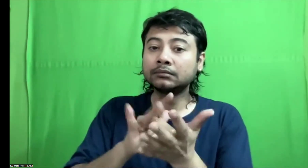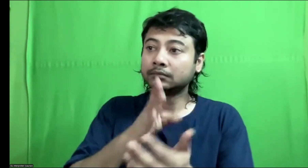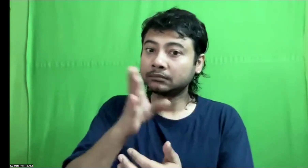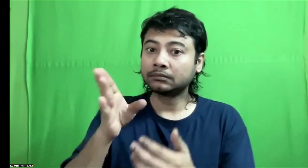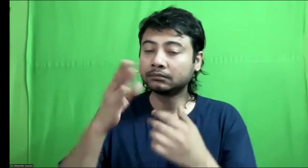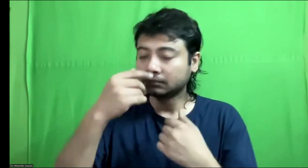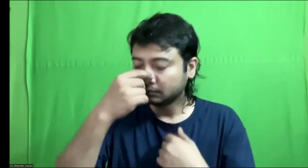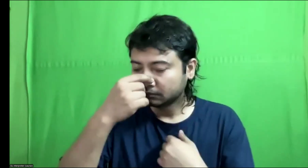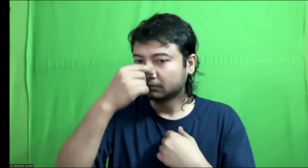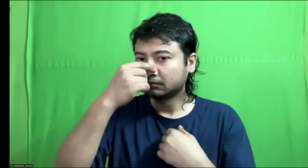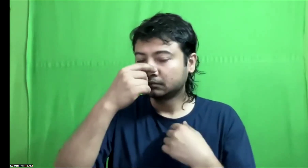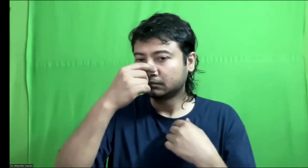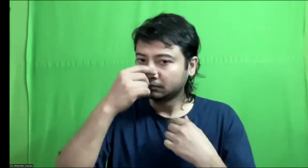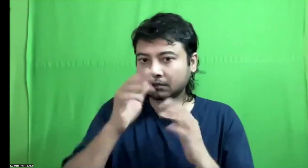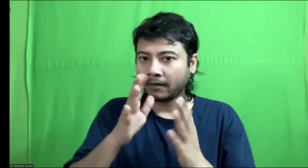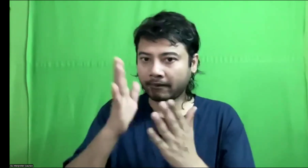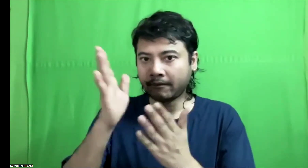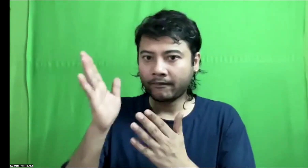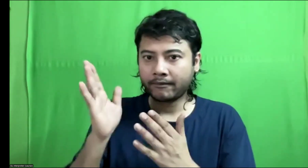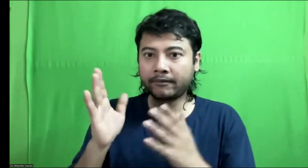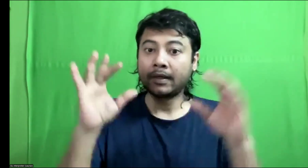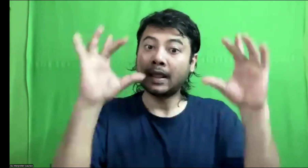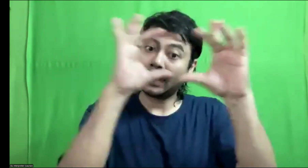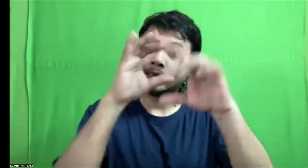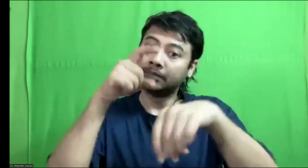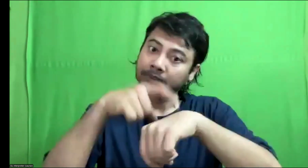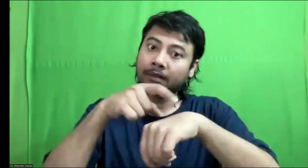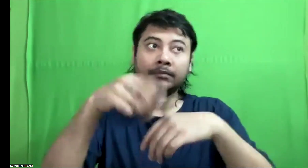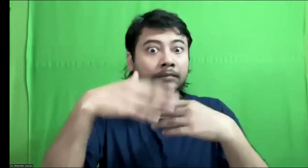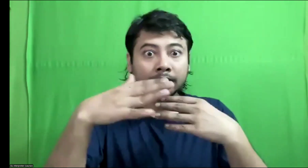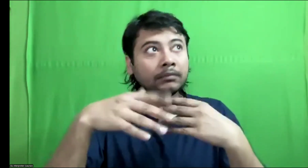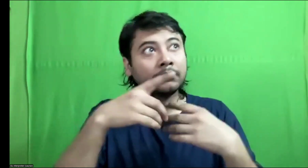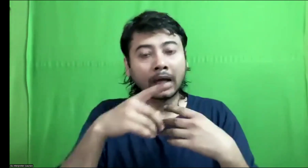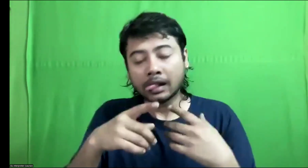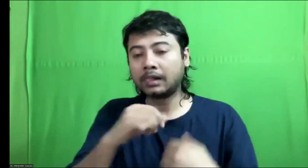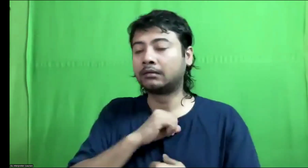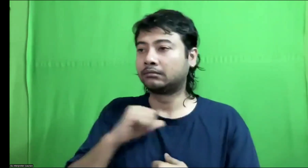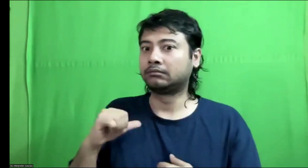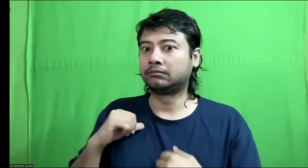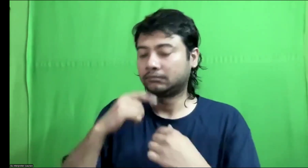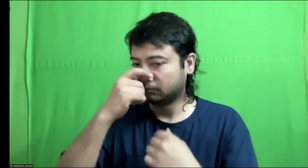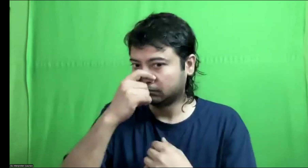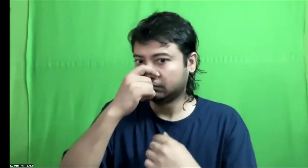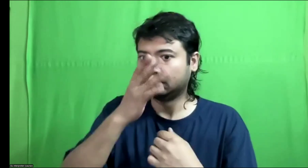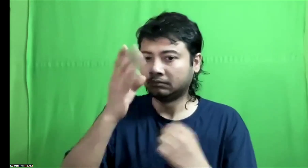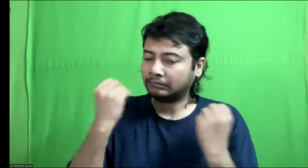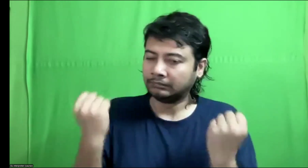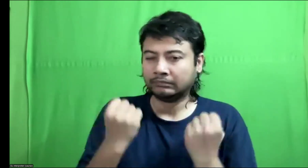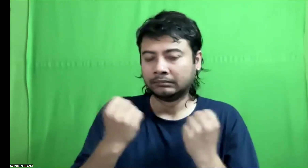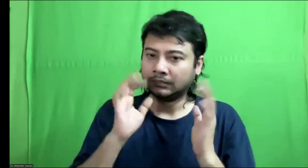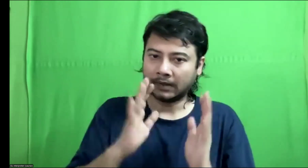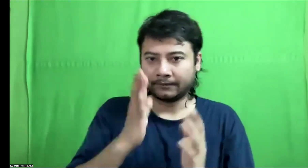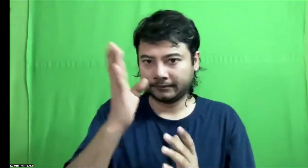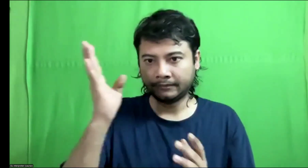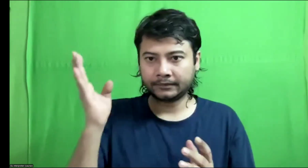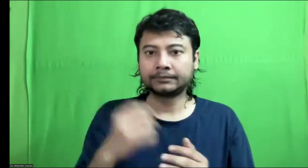During that time, when the eclipse is happening, people take a bath. But it is said that if we offer this ghee lamp,